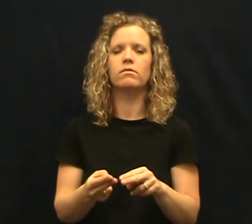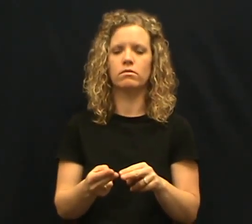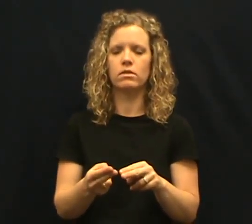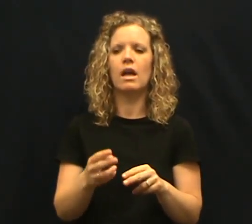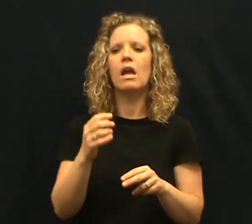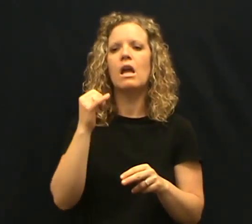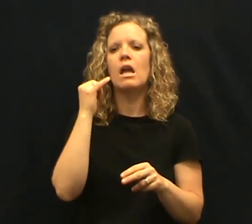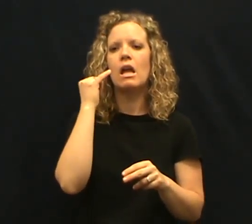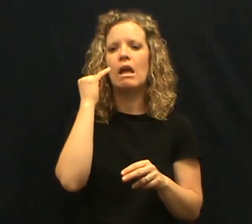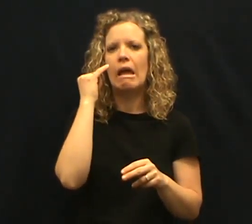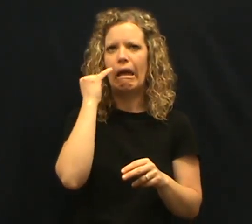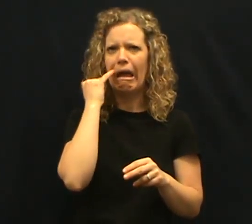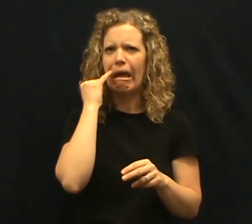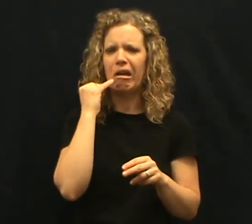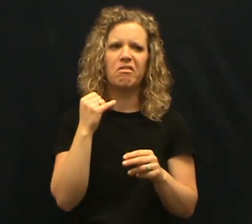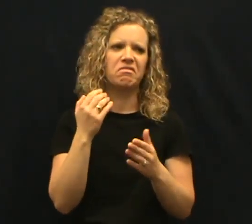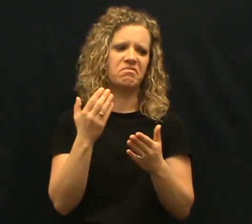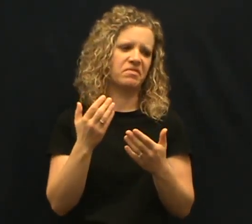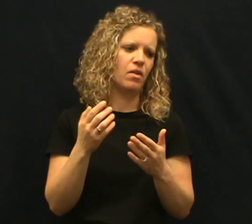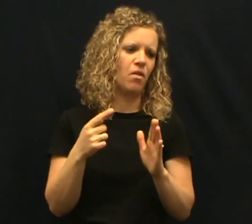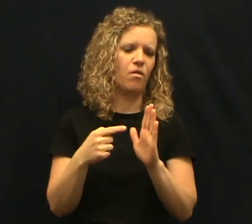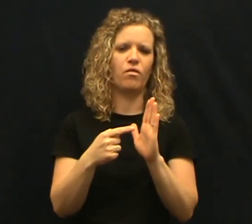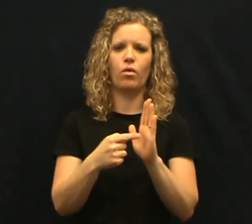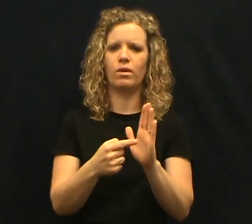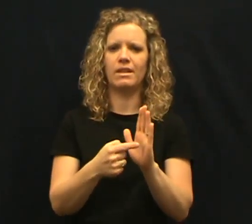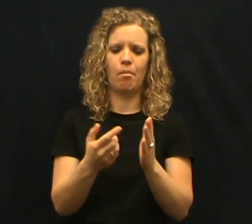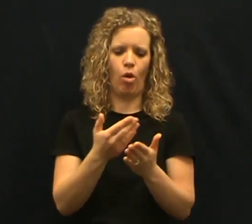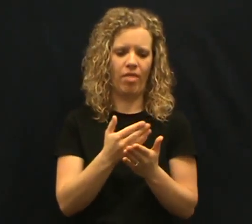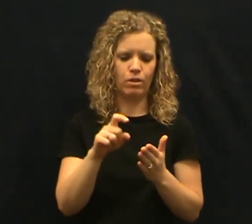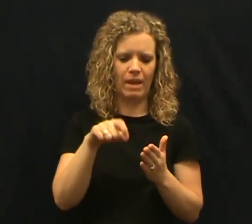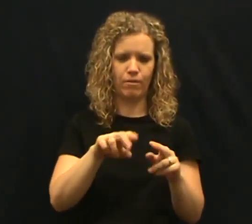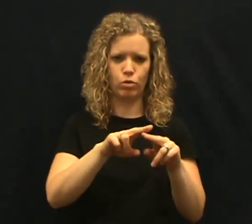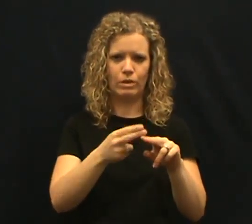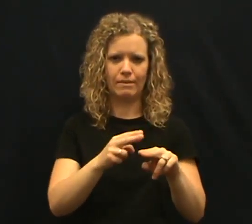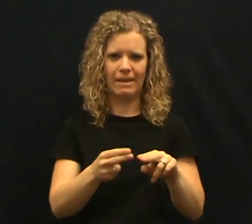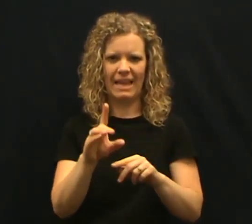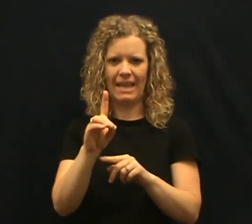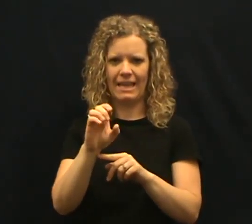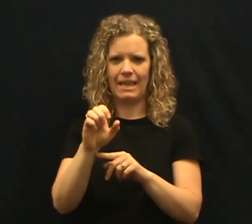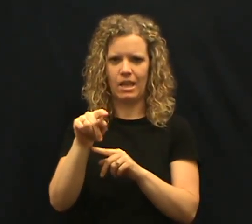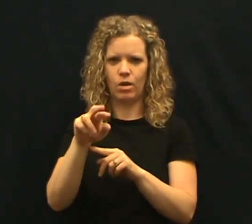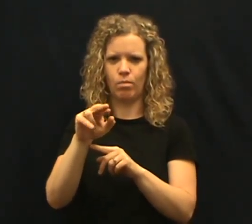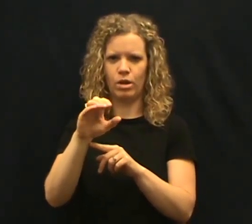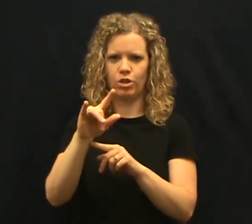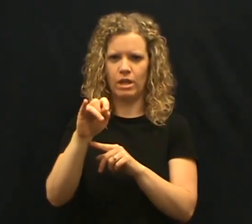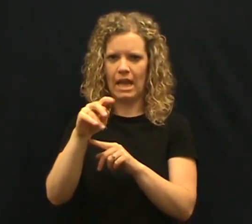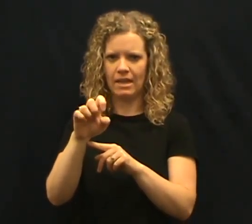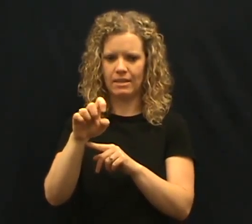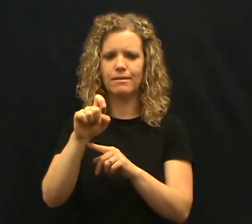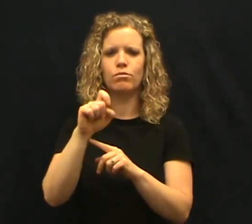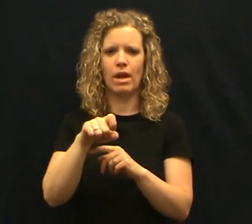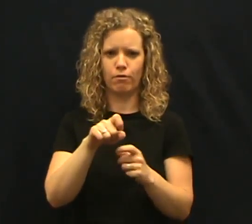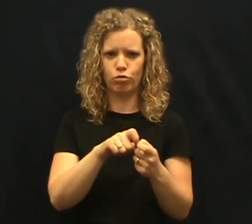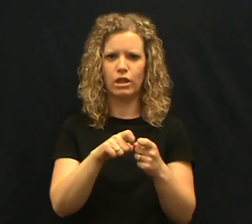have items that we've been depreciating, we're going to have to make that depreciation adjustment to record